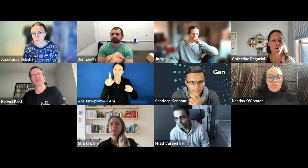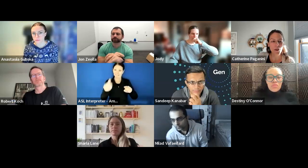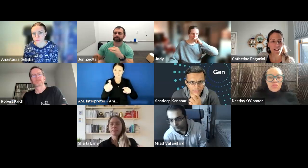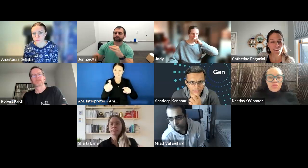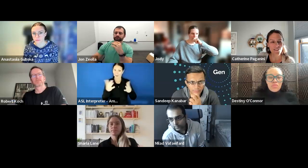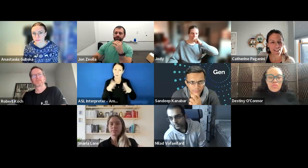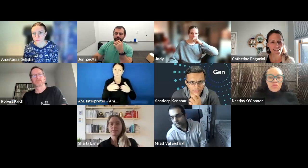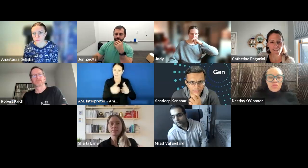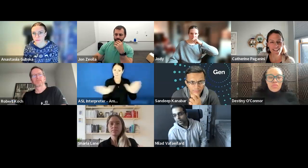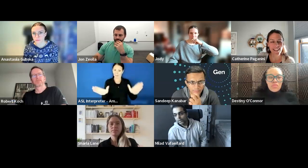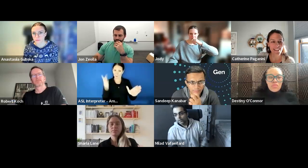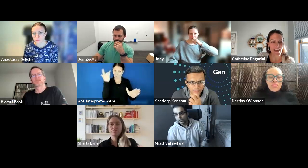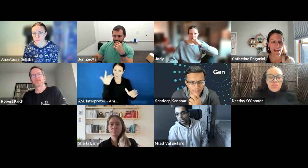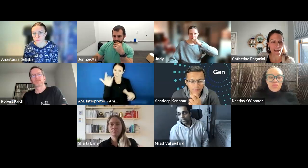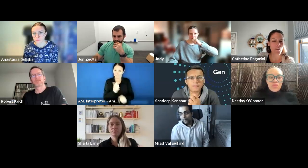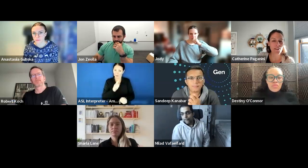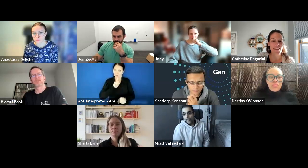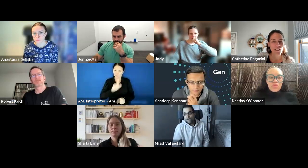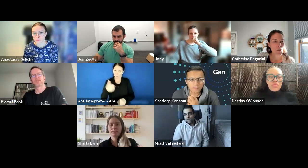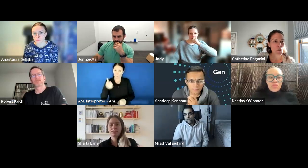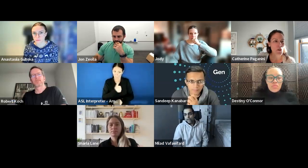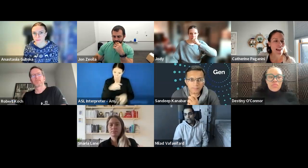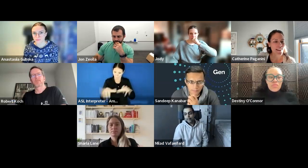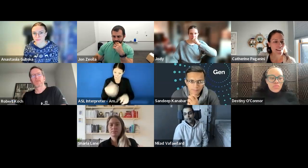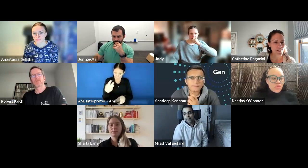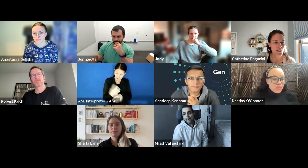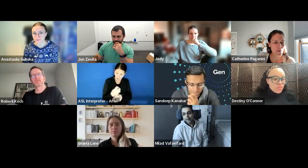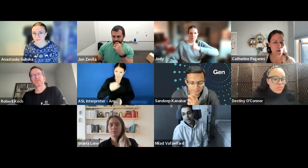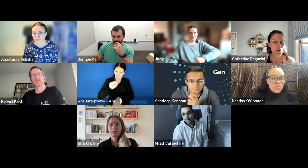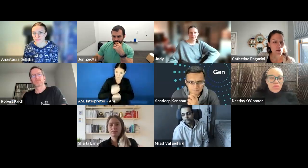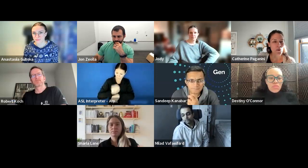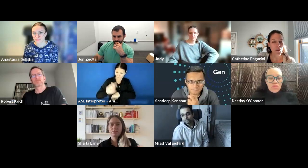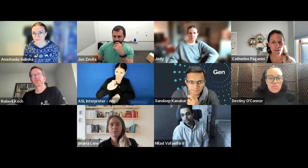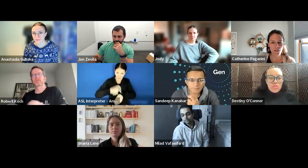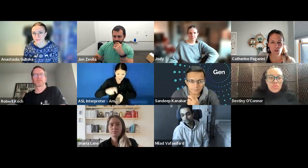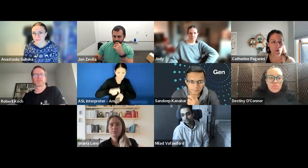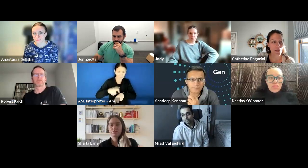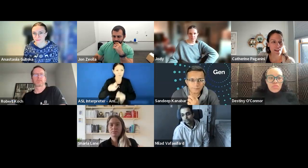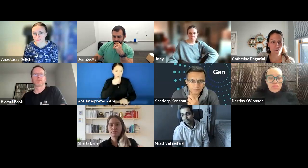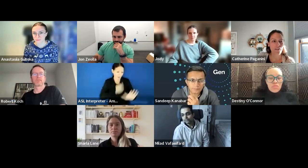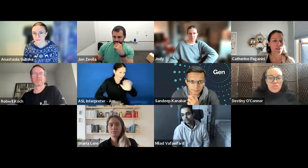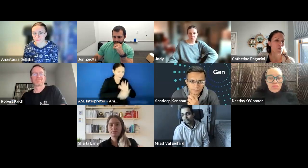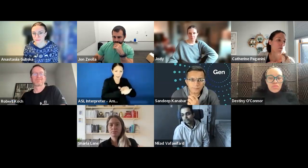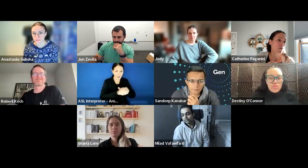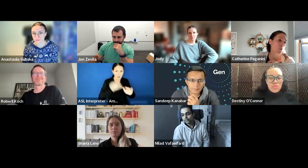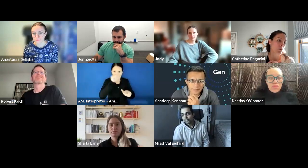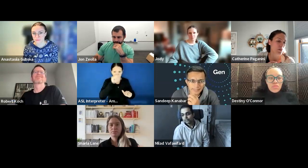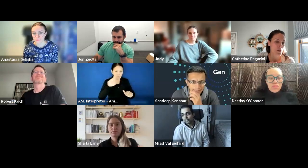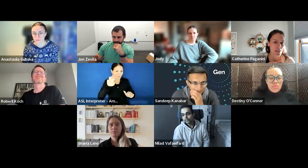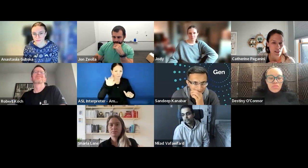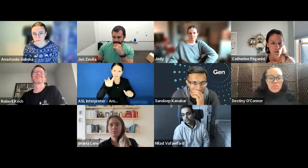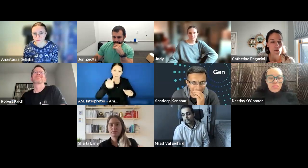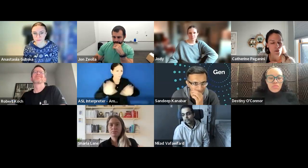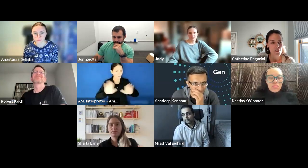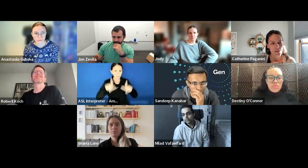everything we're working on, right? That's taking time and effort. We shouldn't hide it in some Google Drive. It should be available for the world